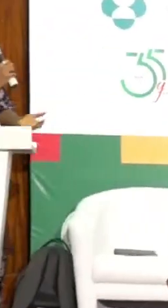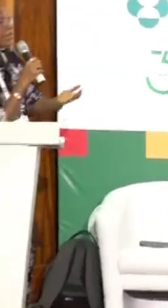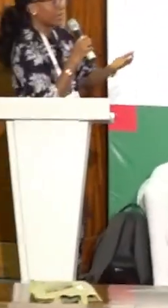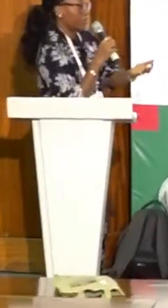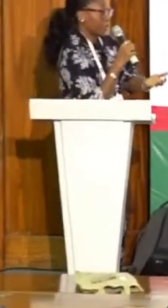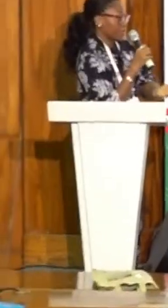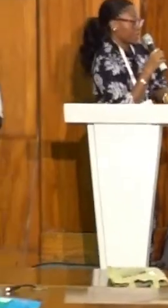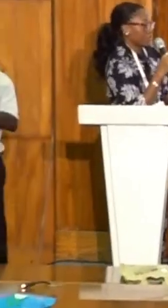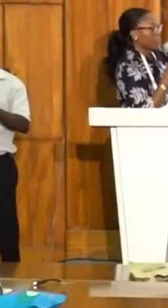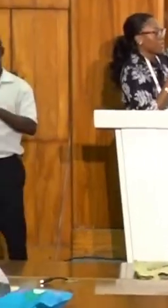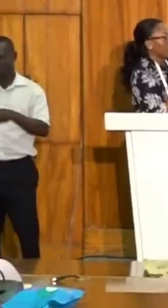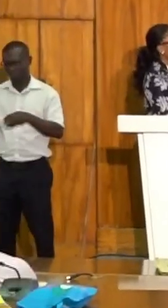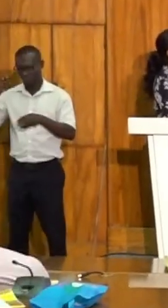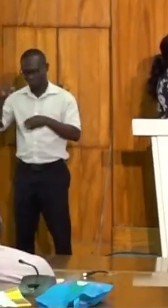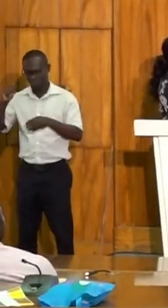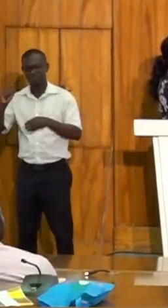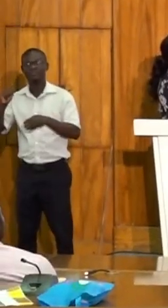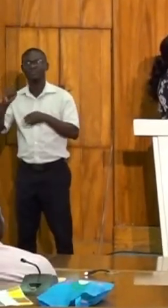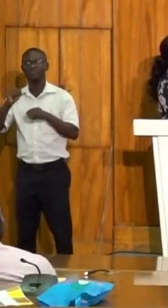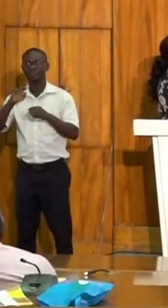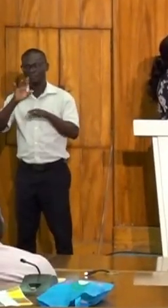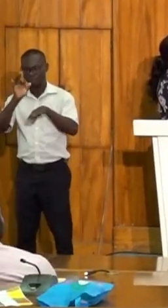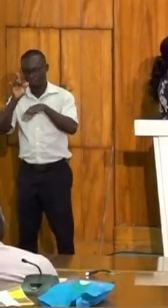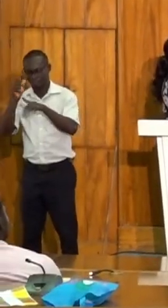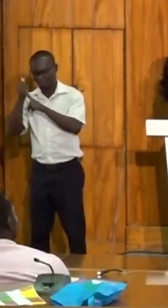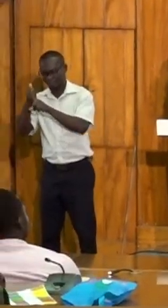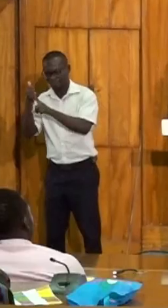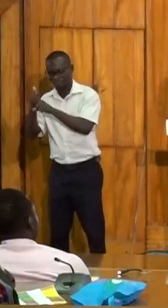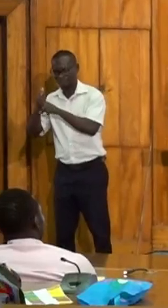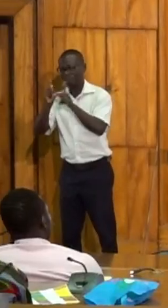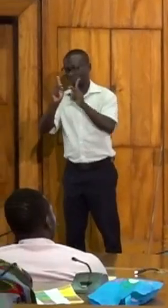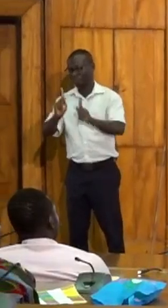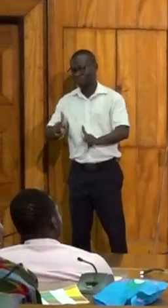infections that affect the person. Now,